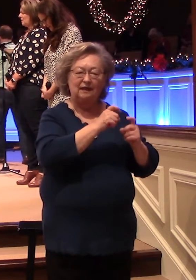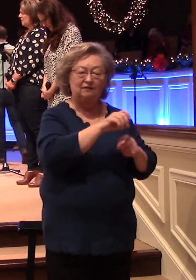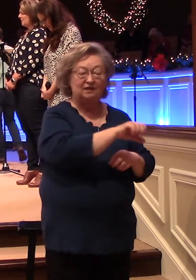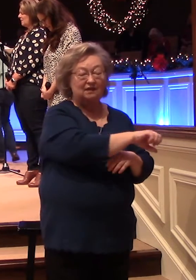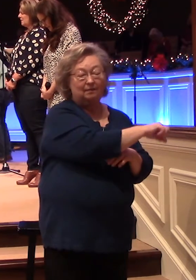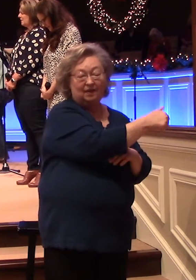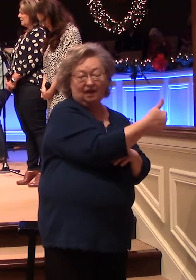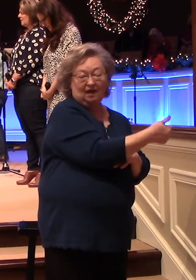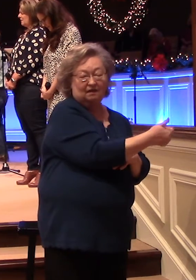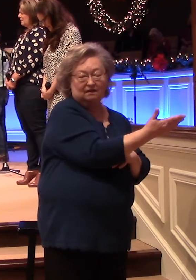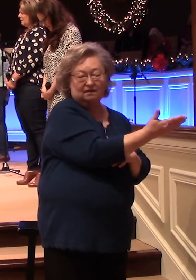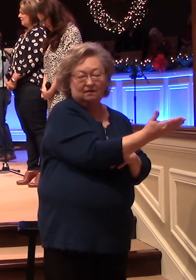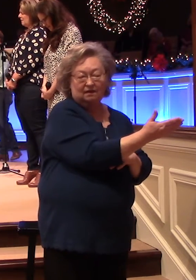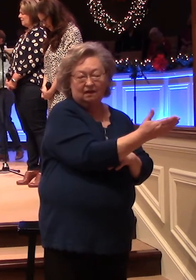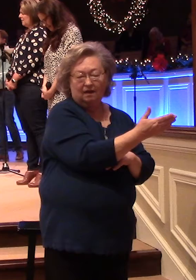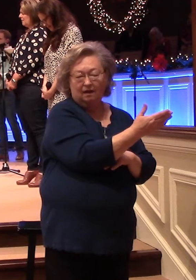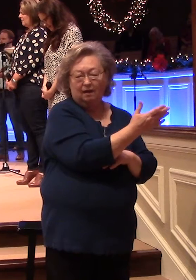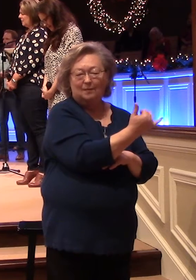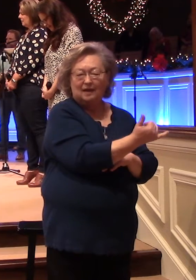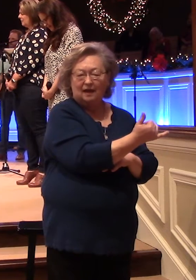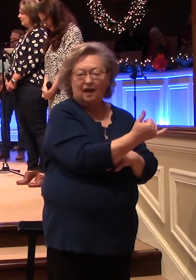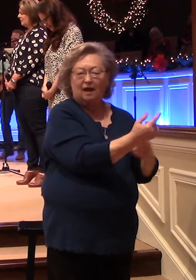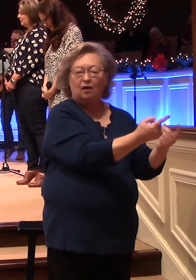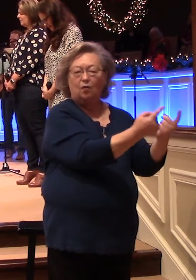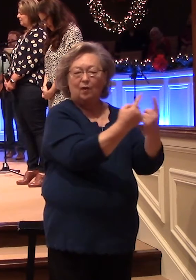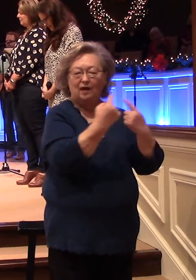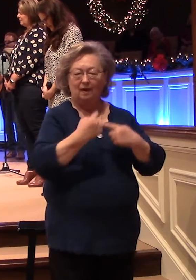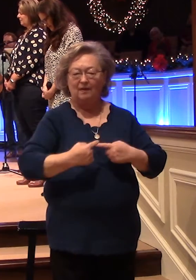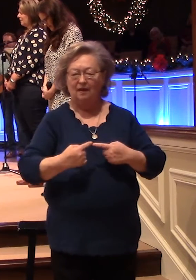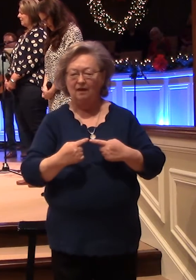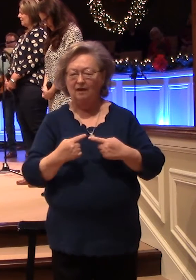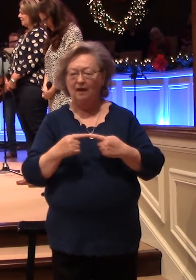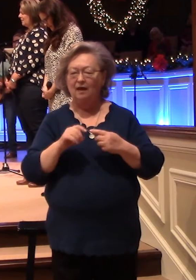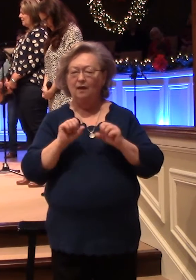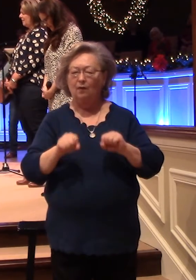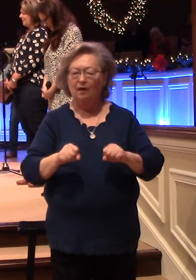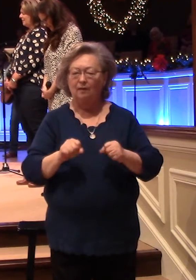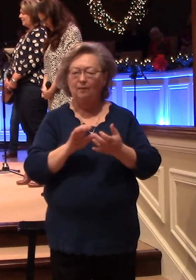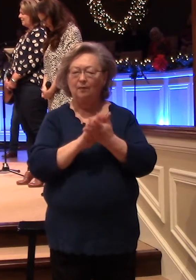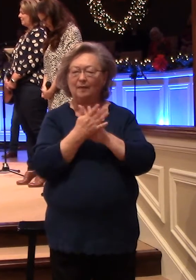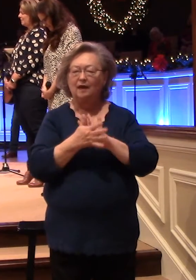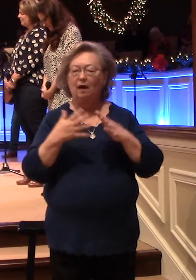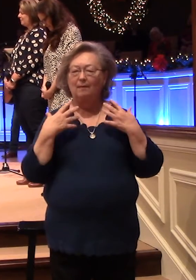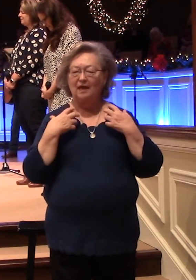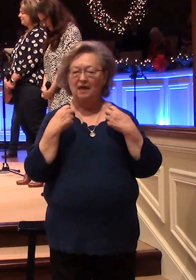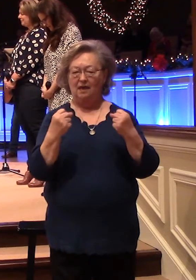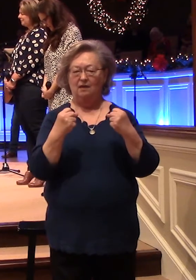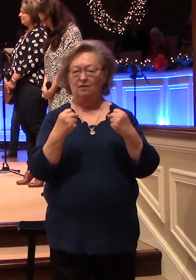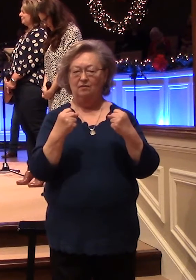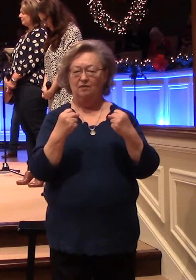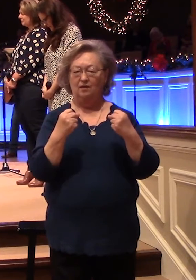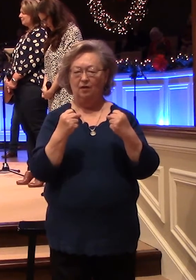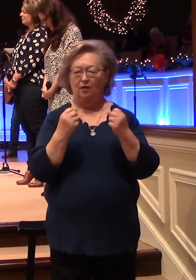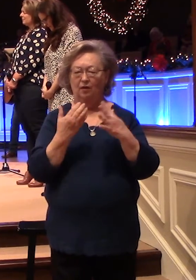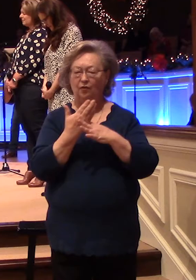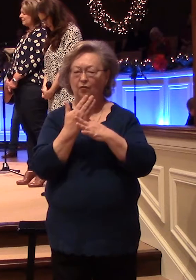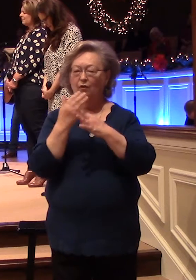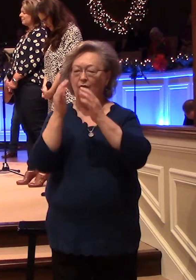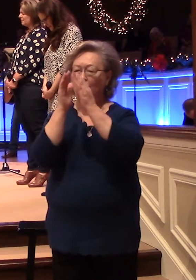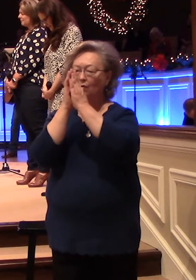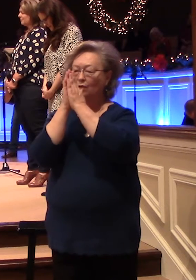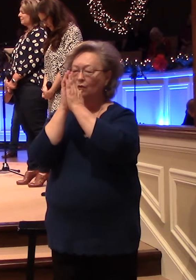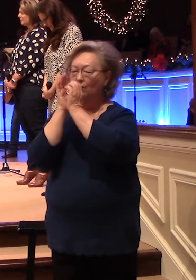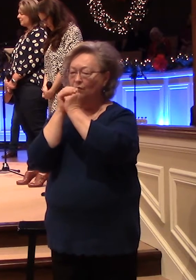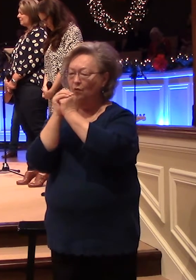And God, we come into this place and we're healed by the worshipful call to direct our hearts